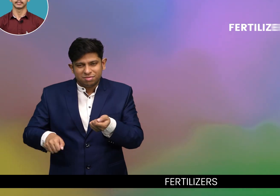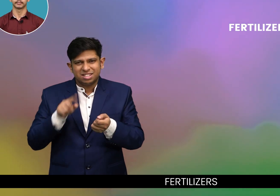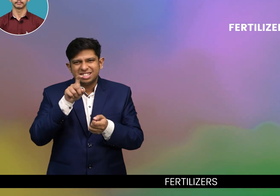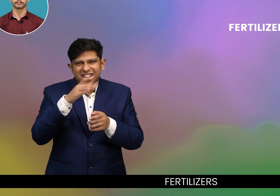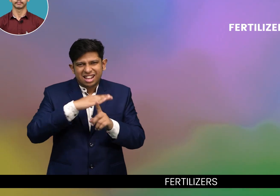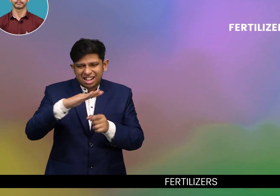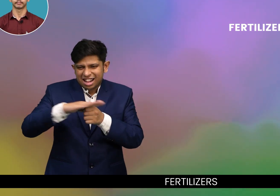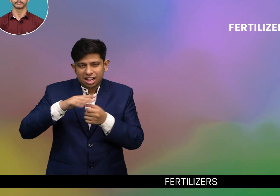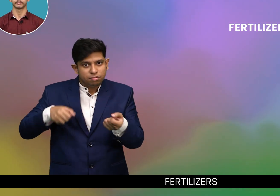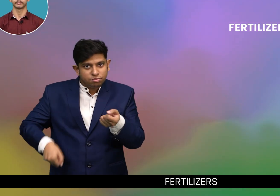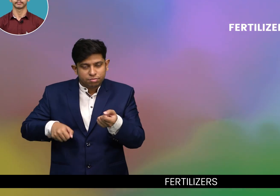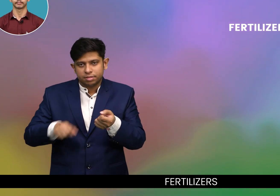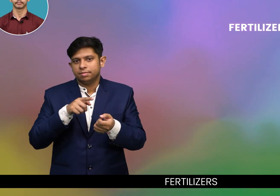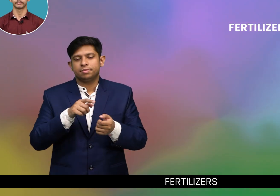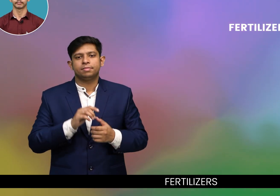Fertilizer.